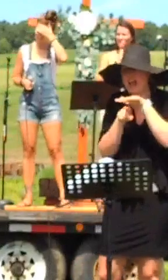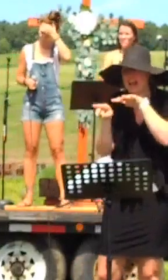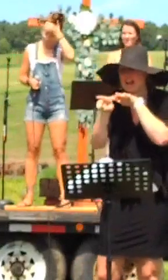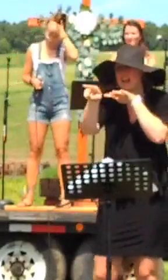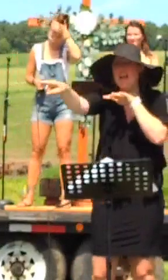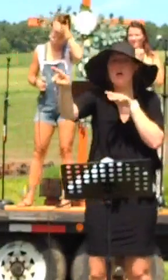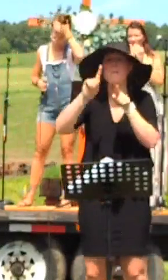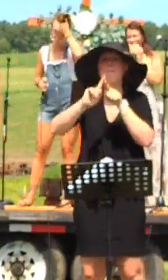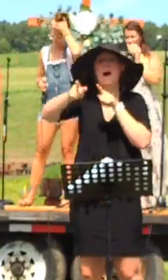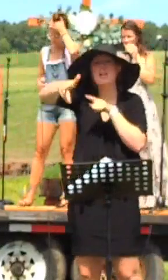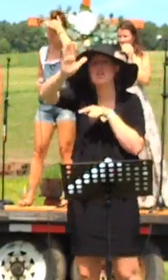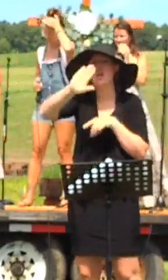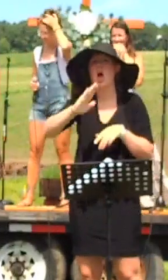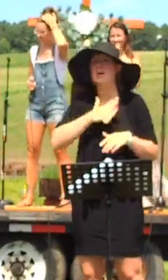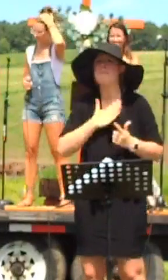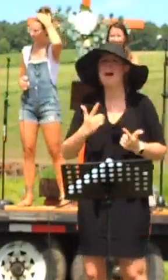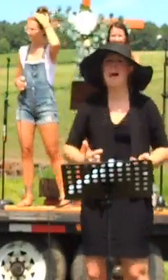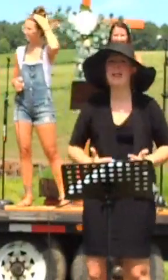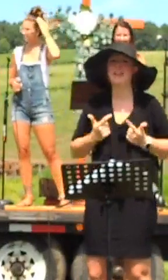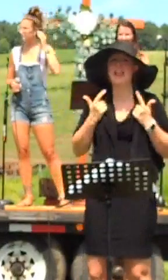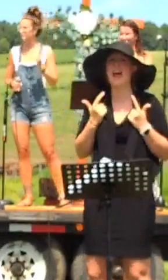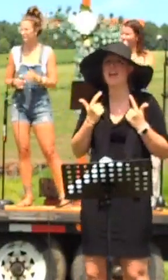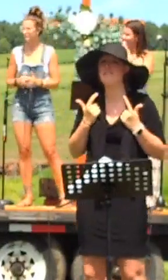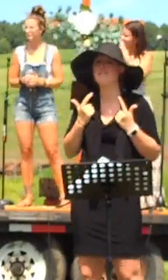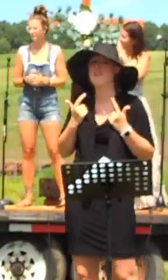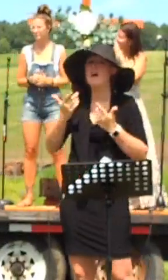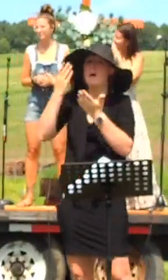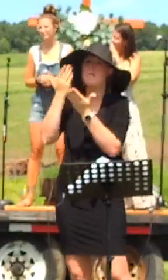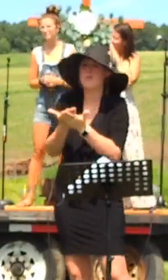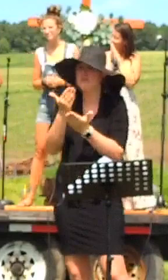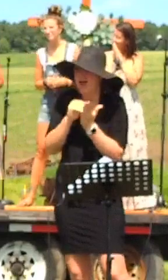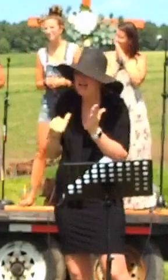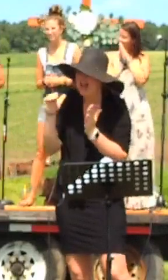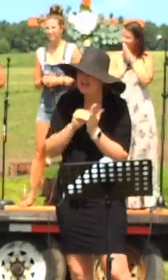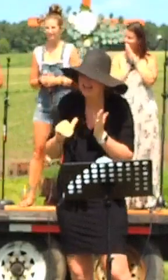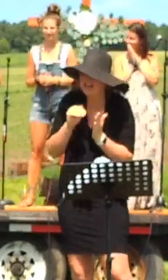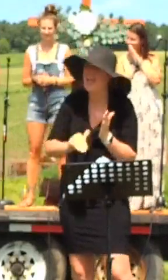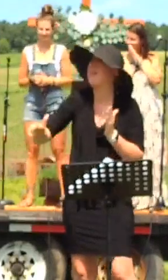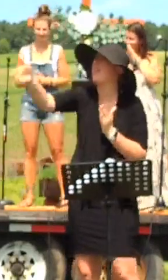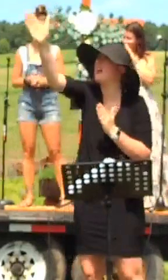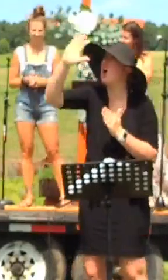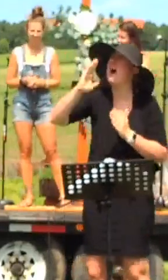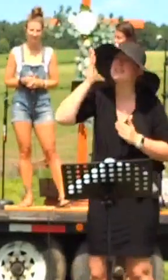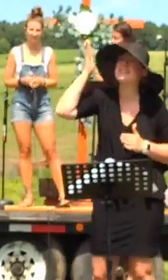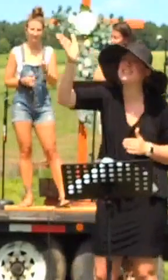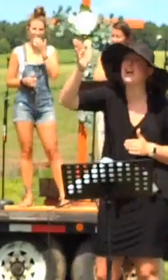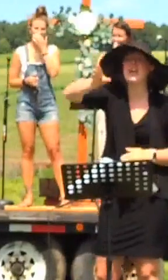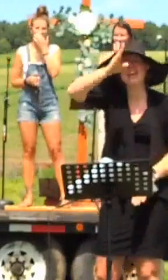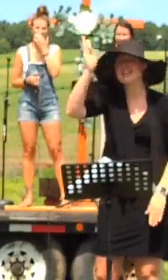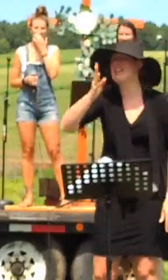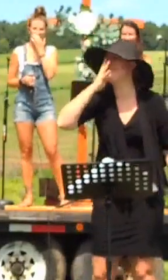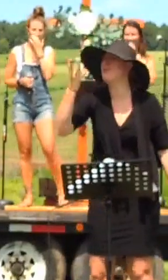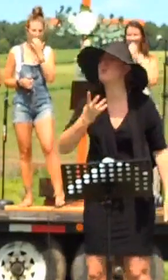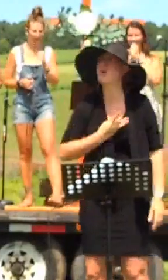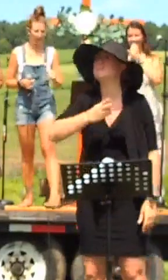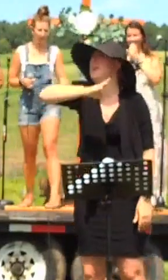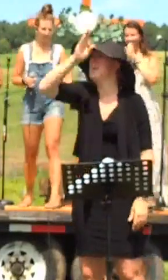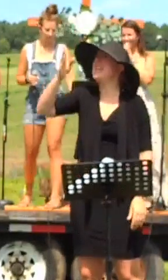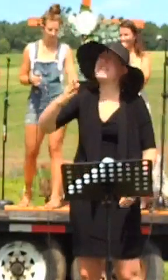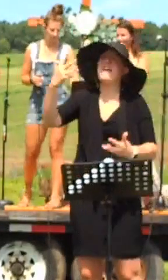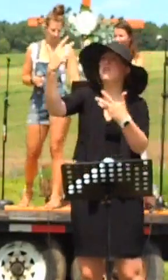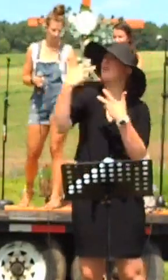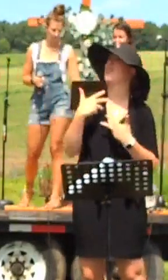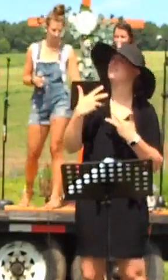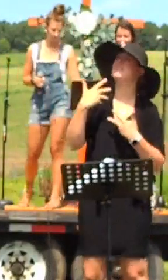life has time and time again proven that he is there to take me through, to guide me through that storm so that I can stand on my own two feet with his